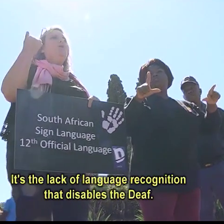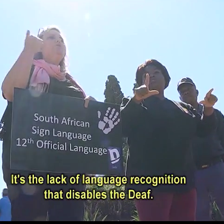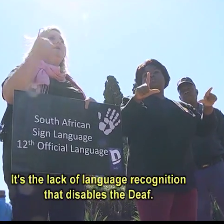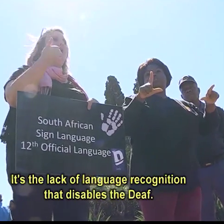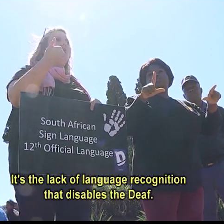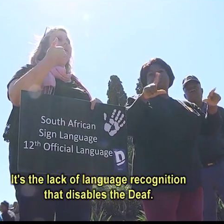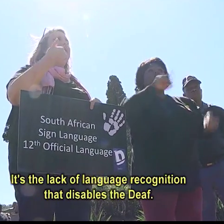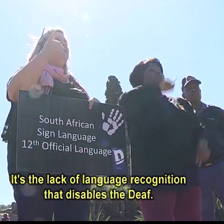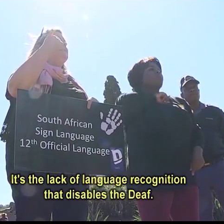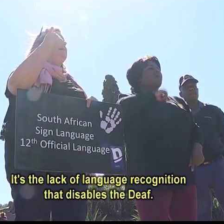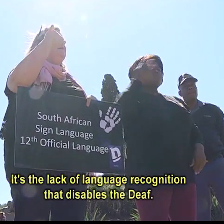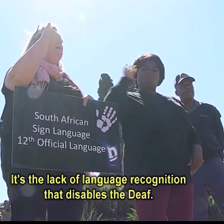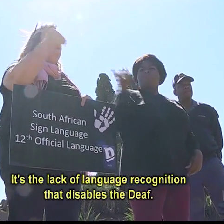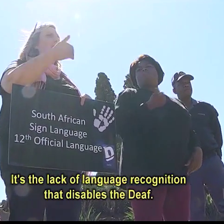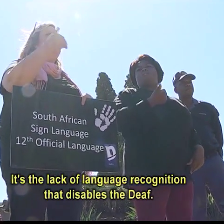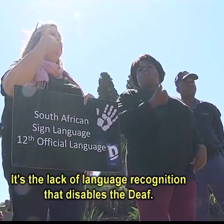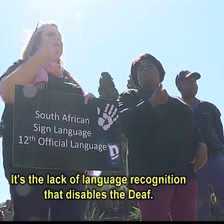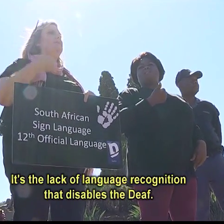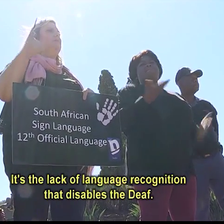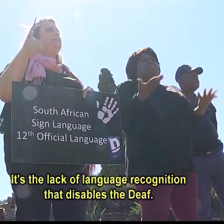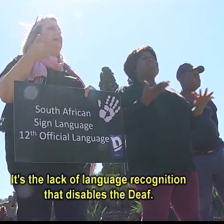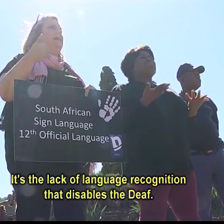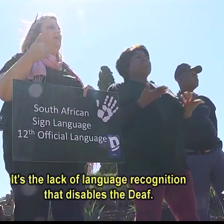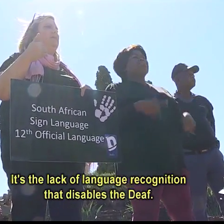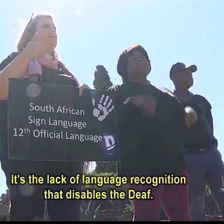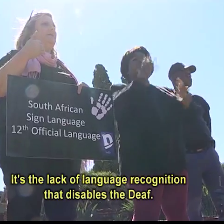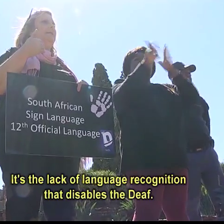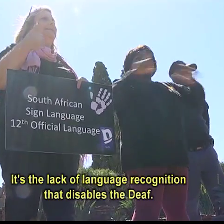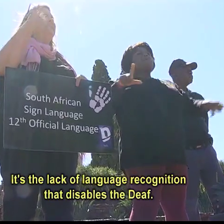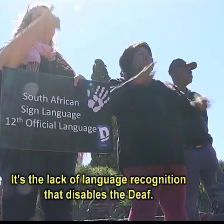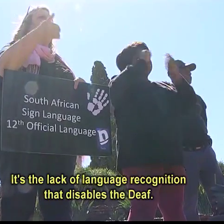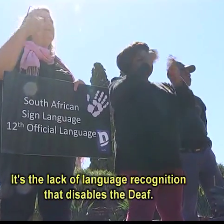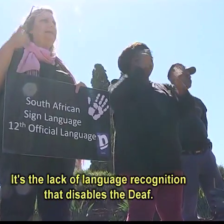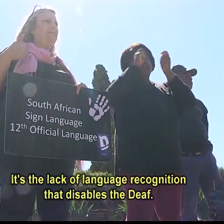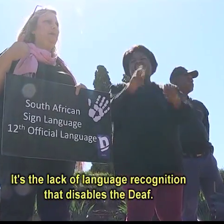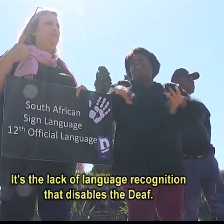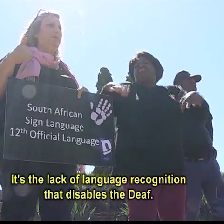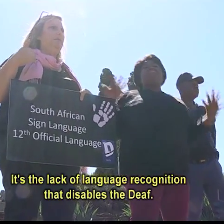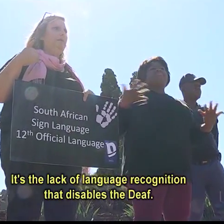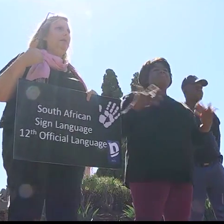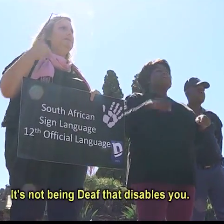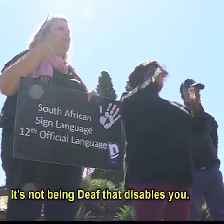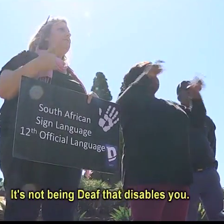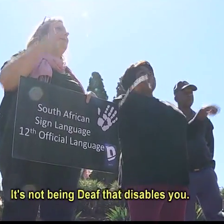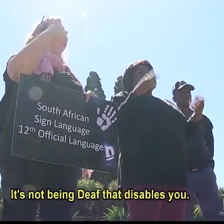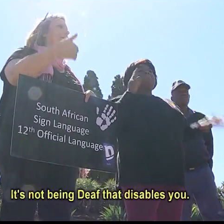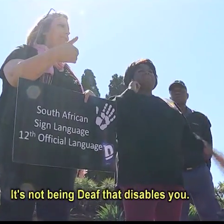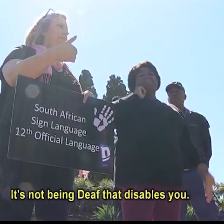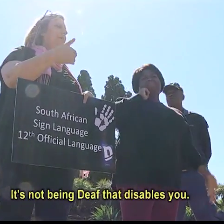because we know that it is the lack of recognition of sign language that disables deaf people. It's not being deaf